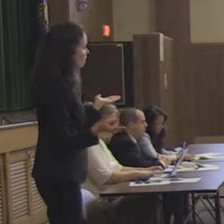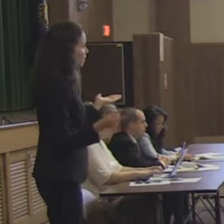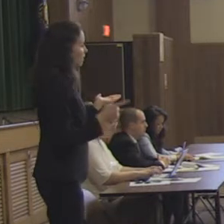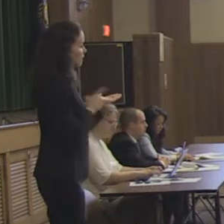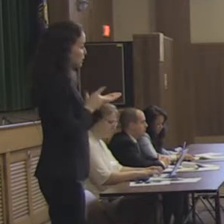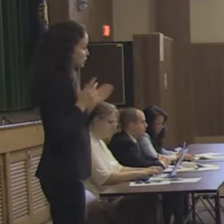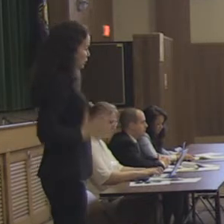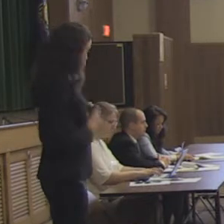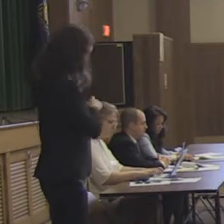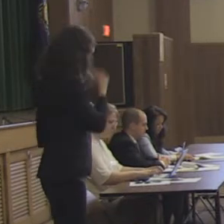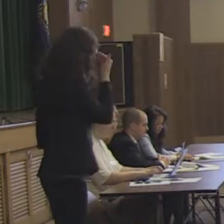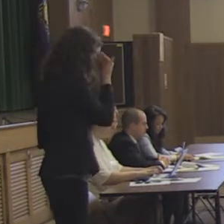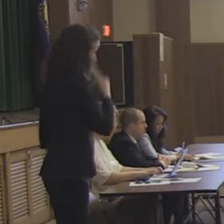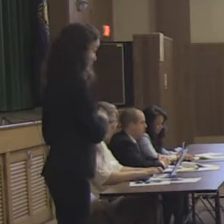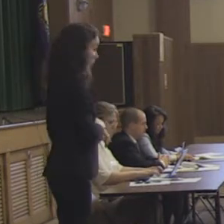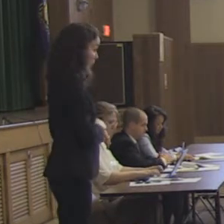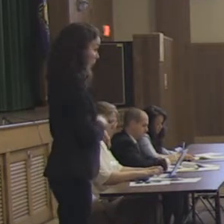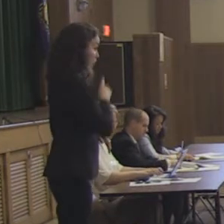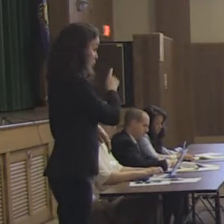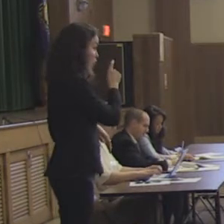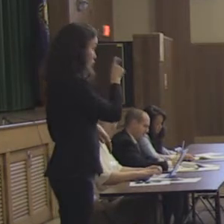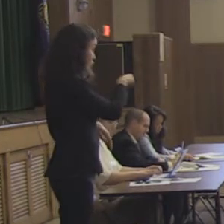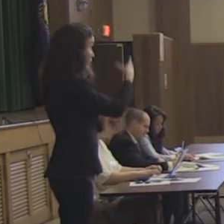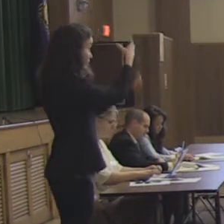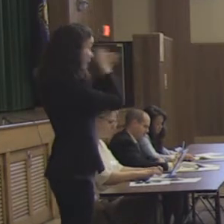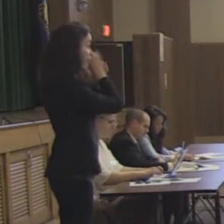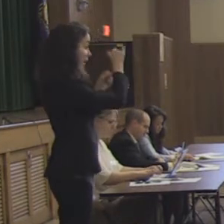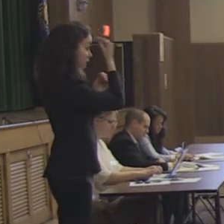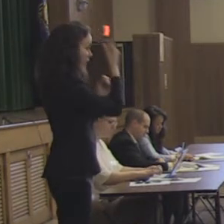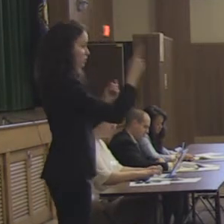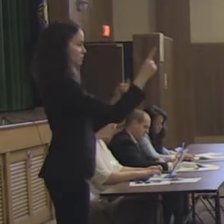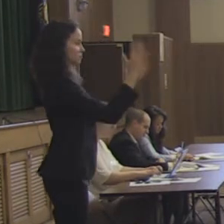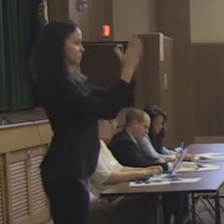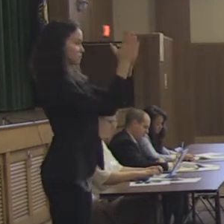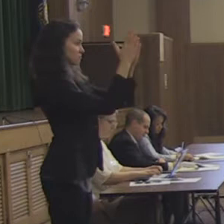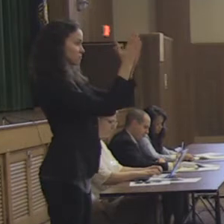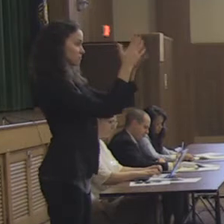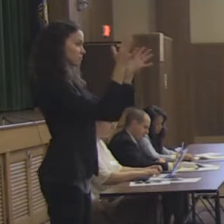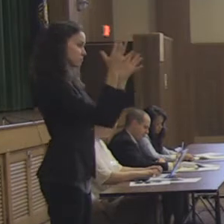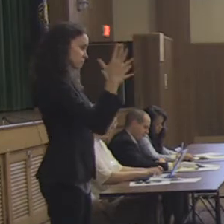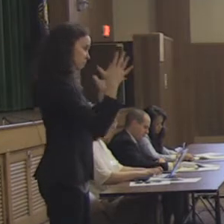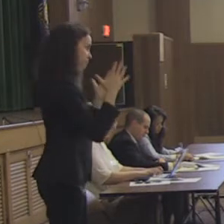should know about that, and they should be able to get that information.